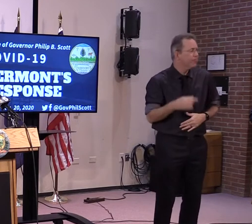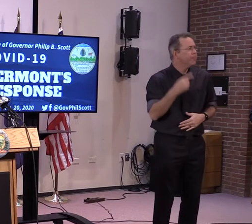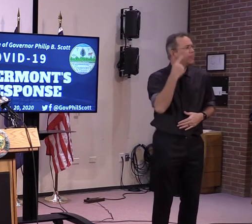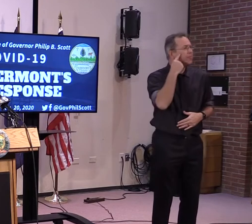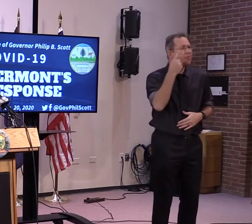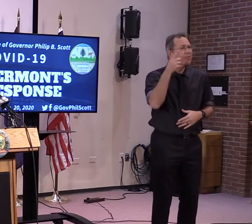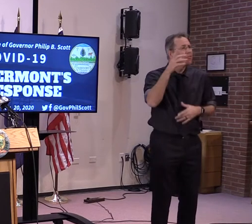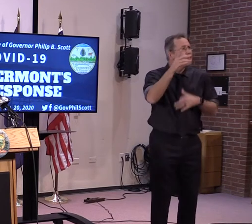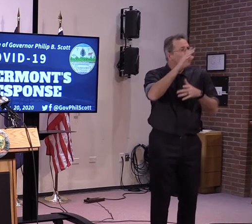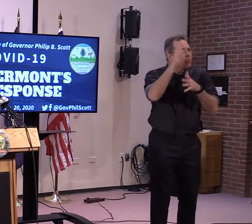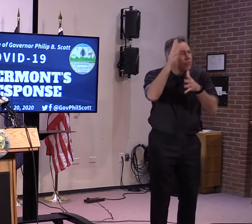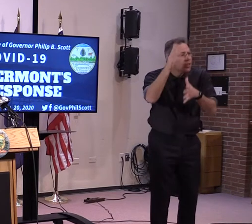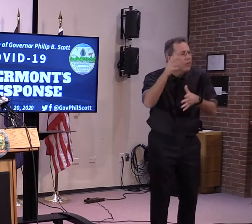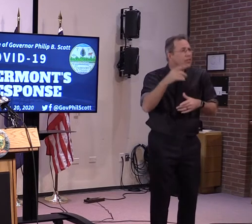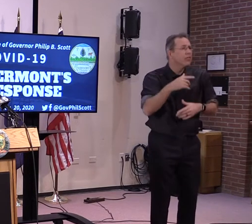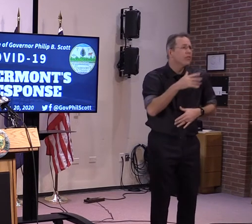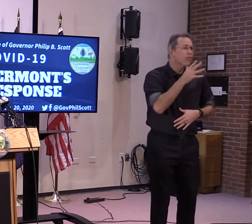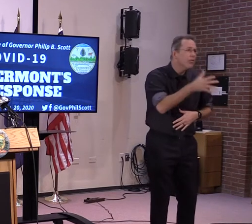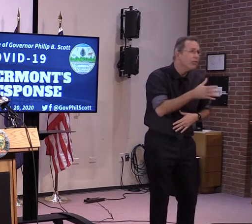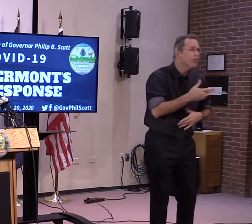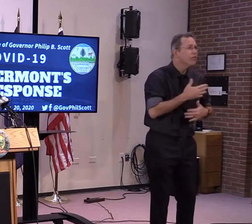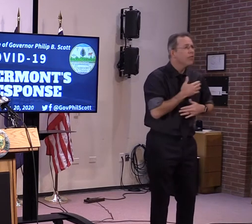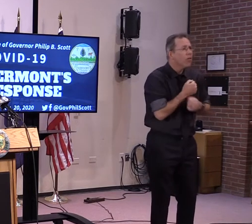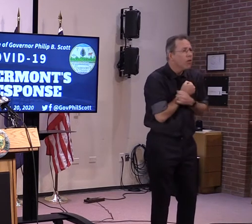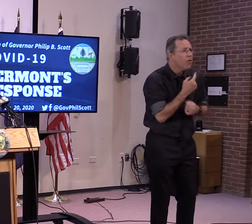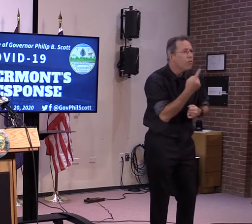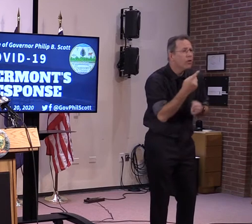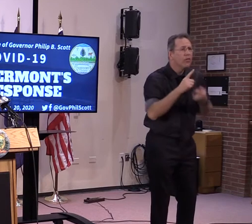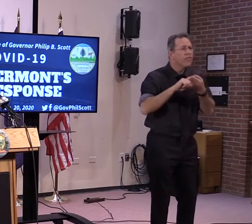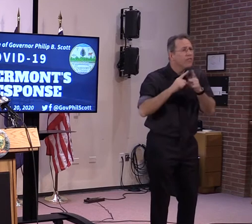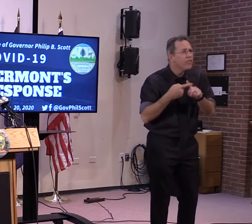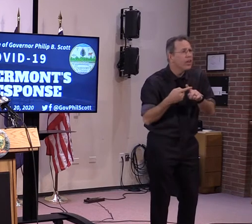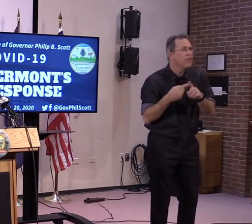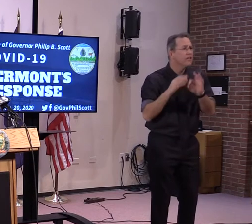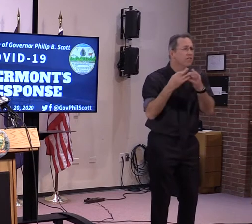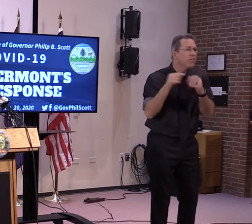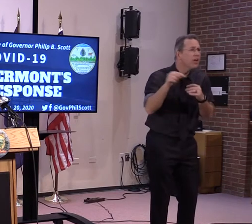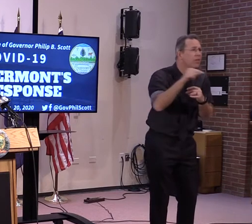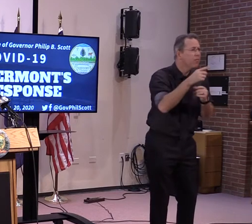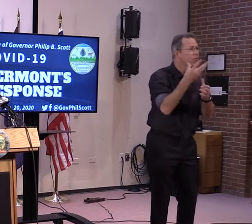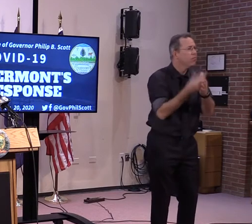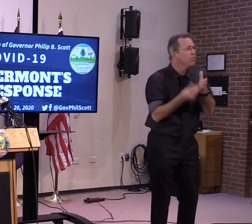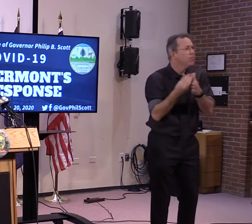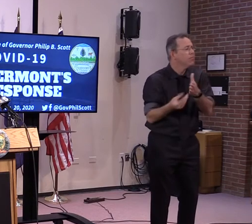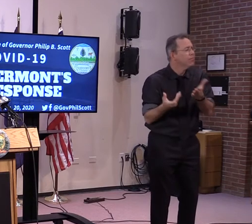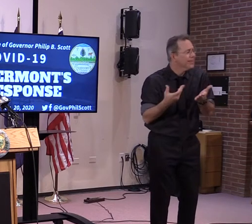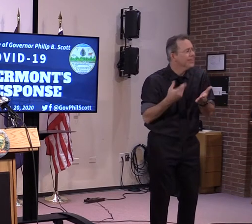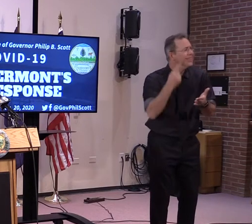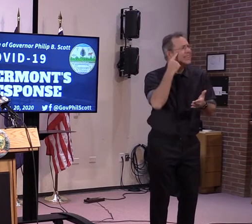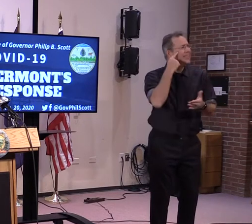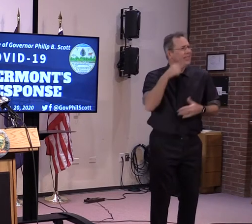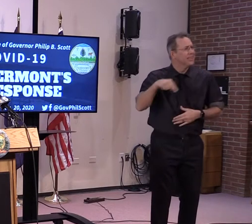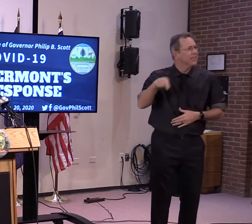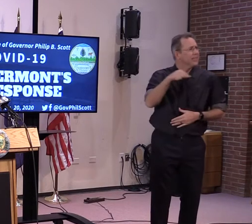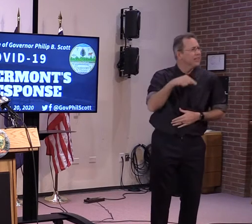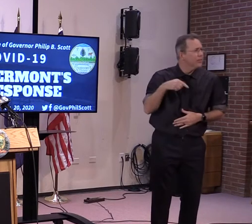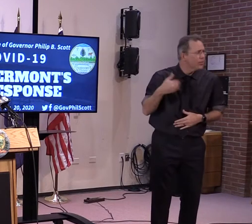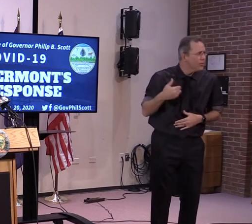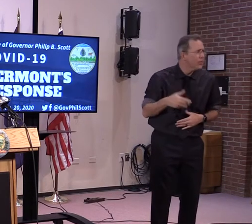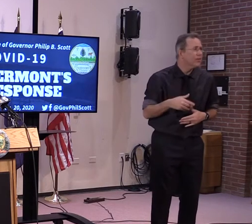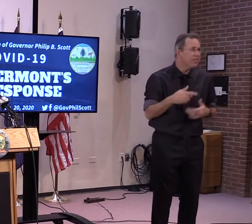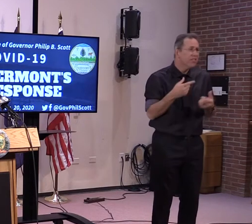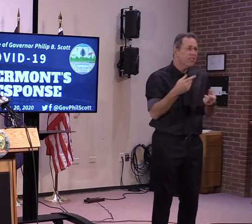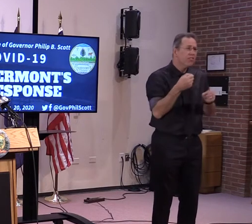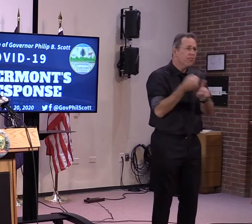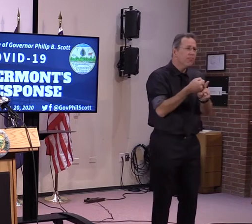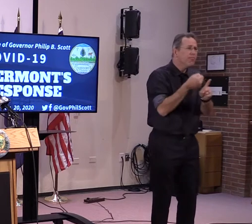moms, dads, husbands, wives, and friends. The fact is, these deaths are increasing because the amount of